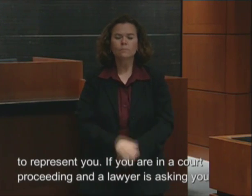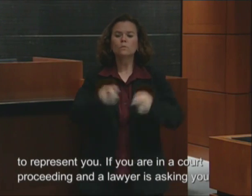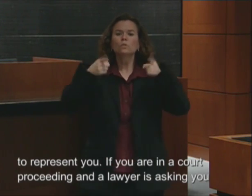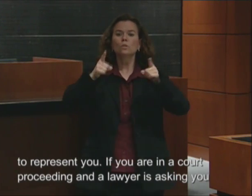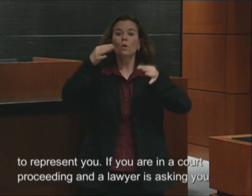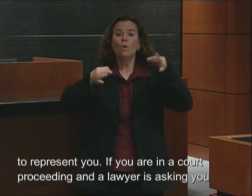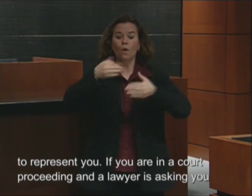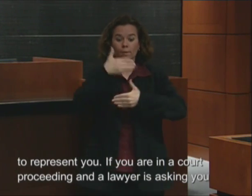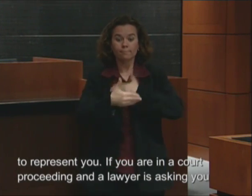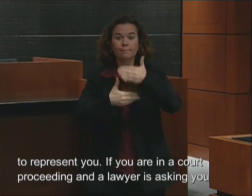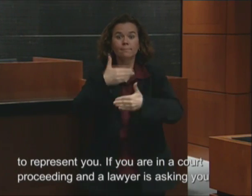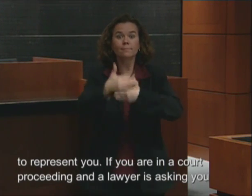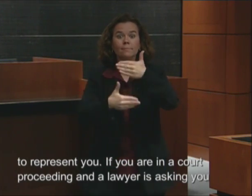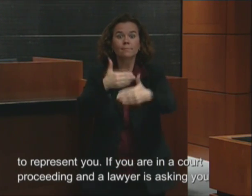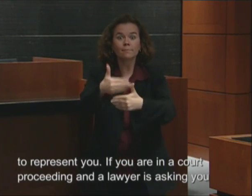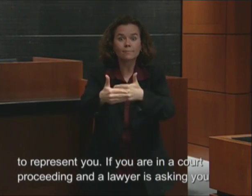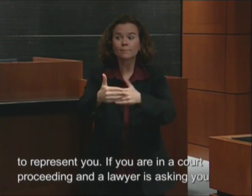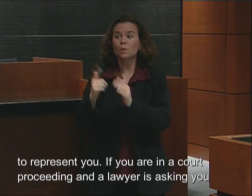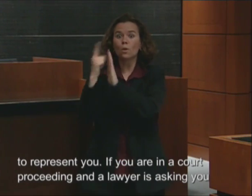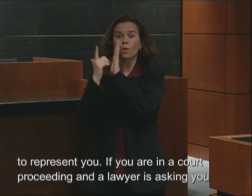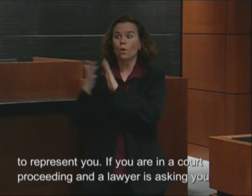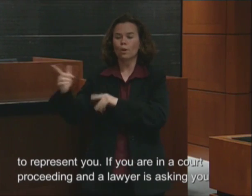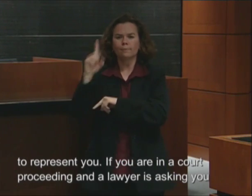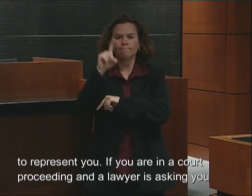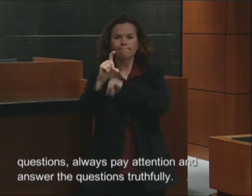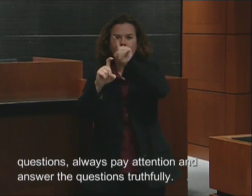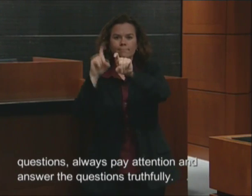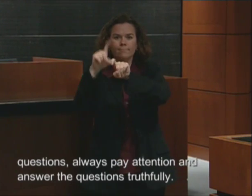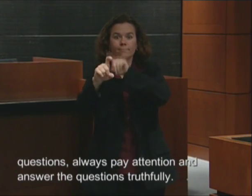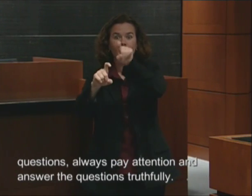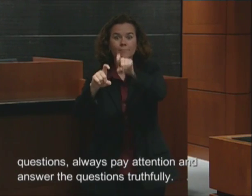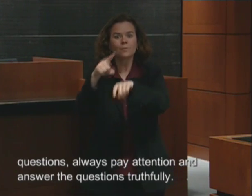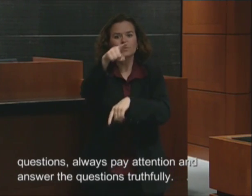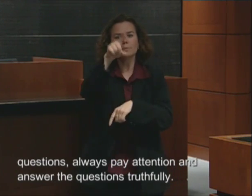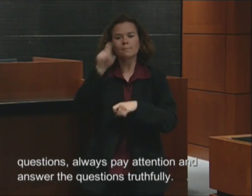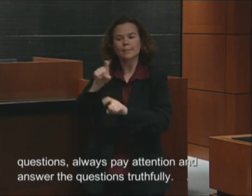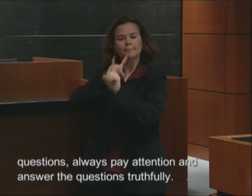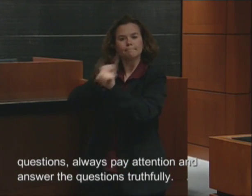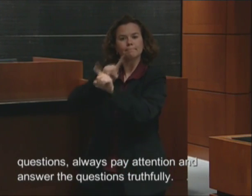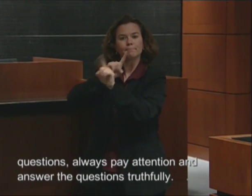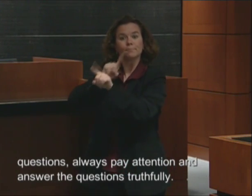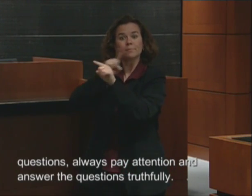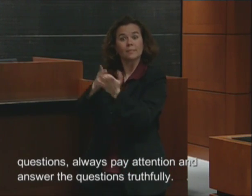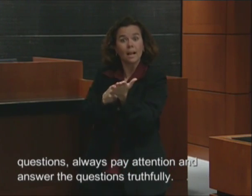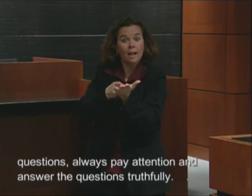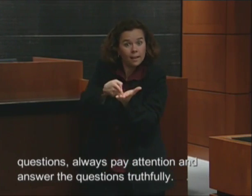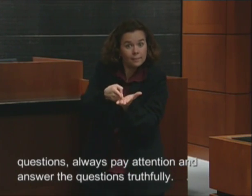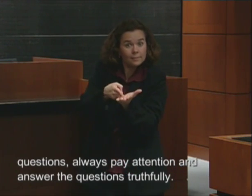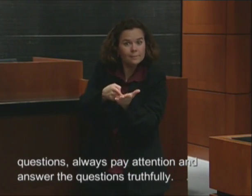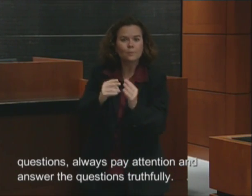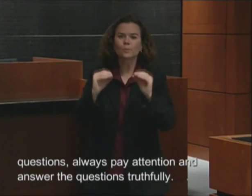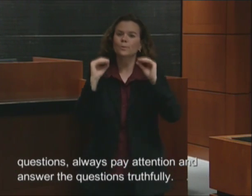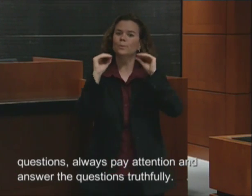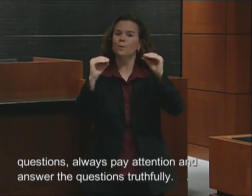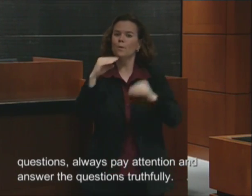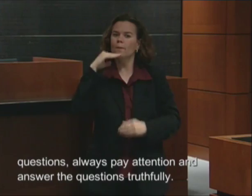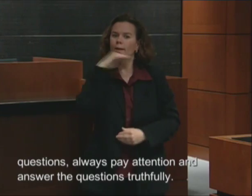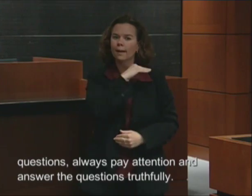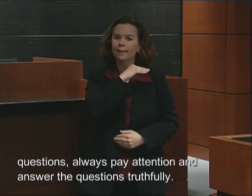If you are in a court proceeding and a lawyer is asking you questions, always pay attention and answer the questions